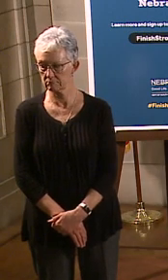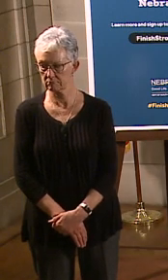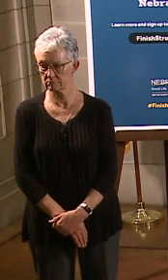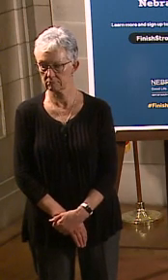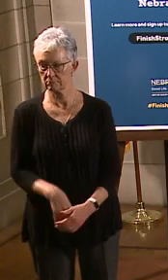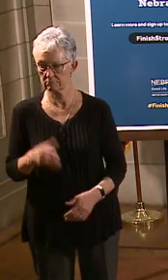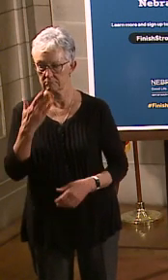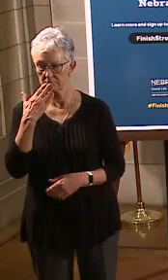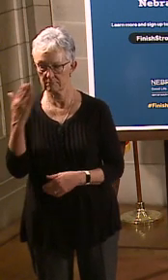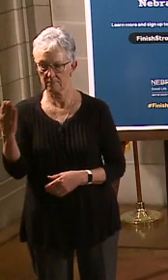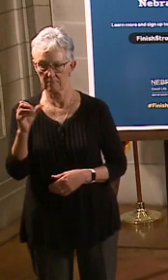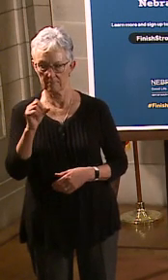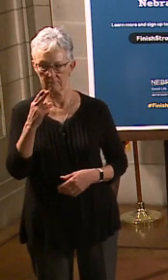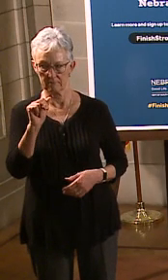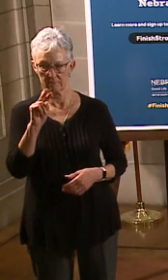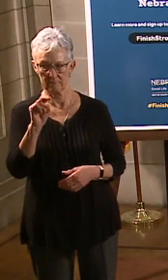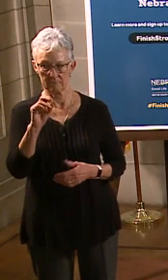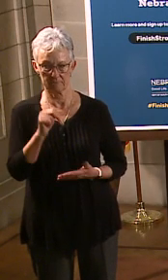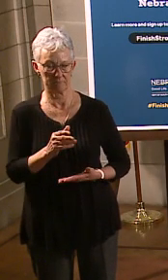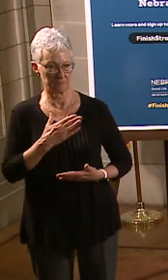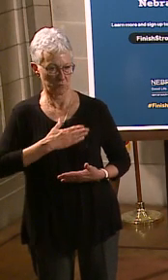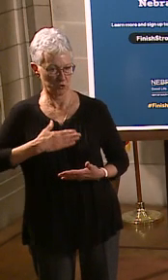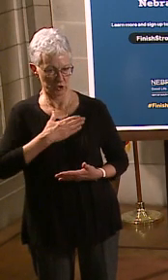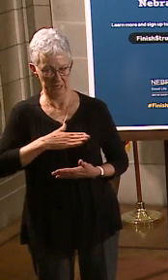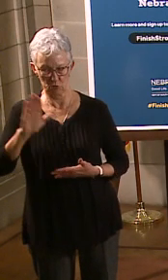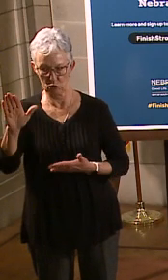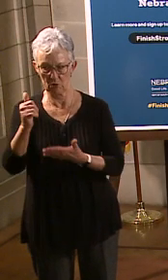Great, thank you very much, Shannon. Appreciate the help with that.